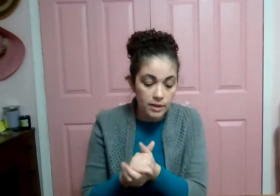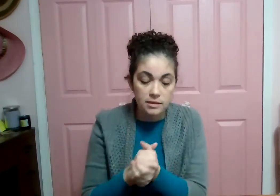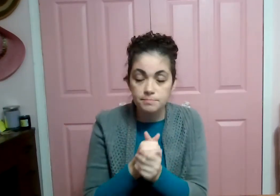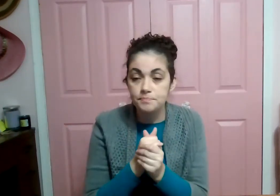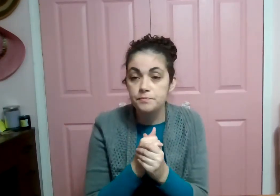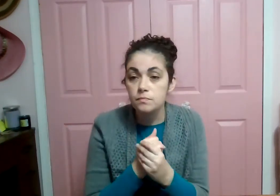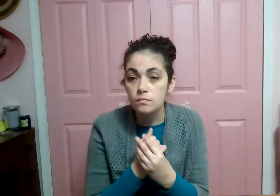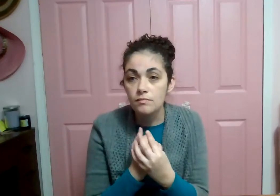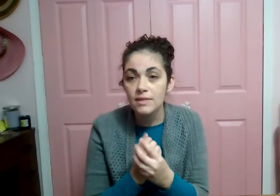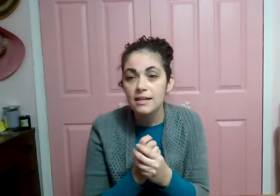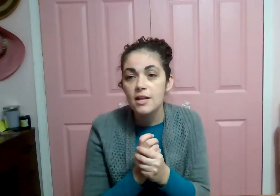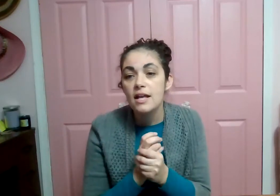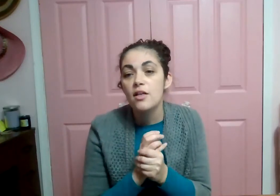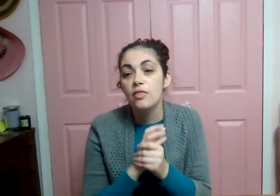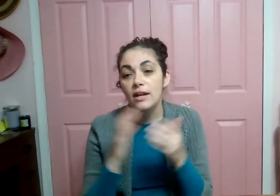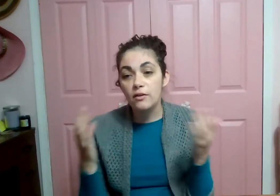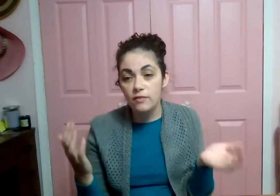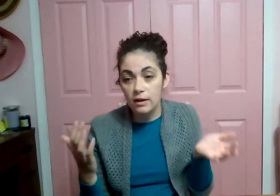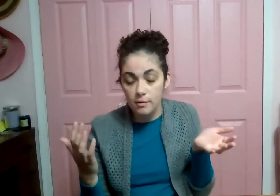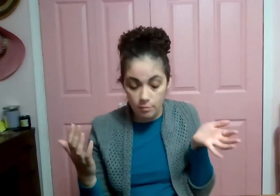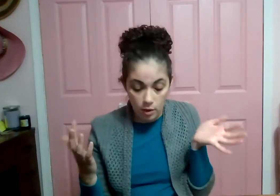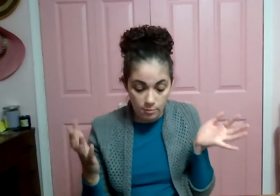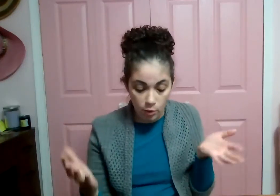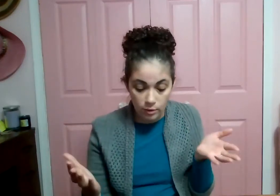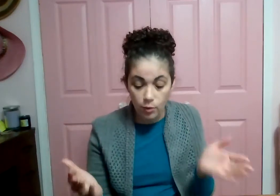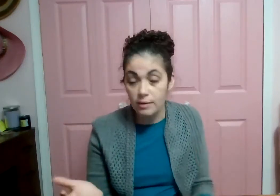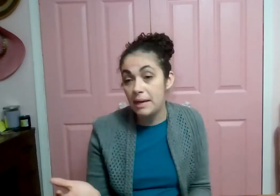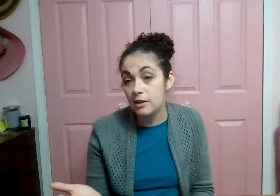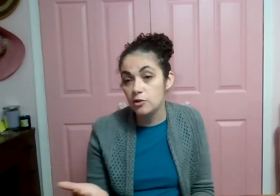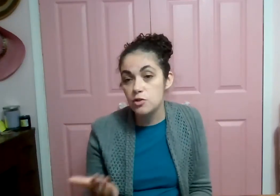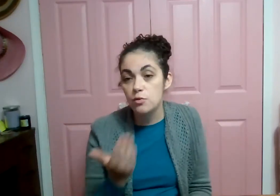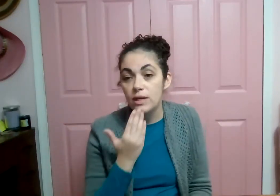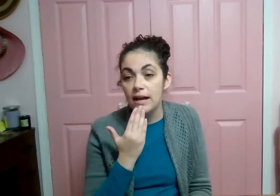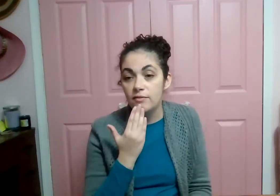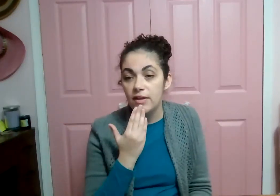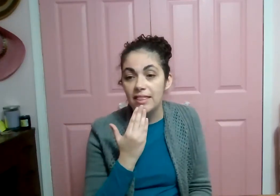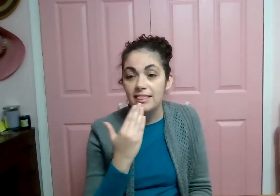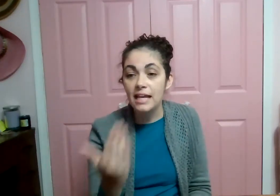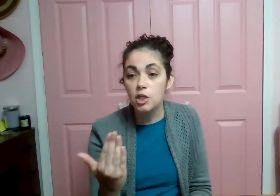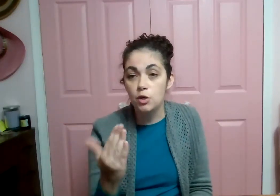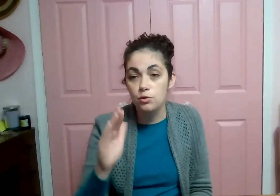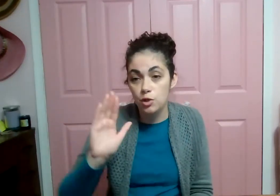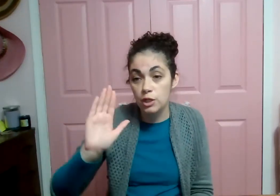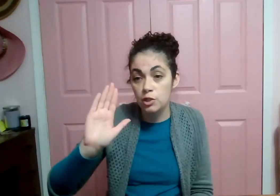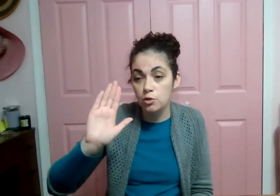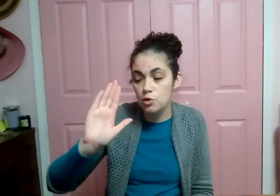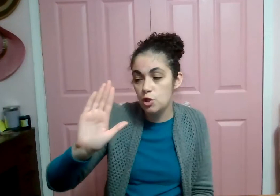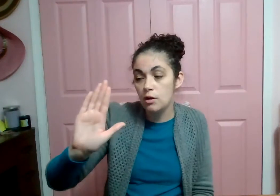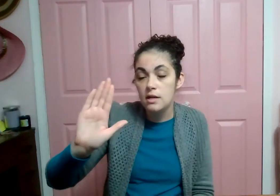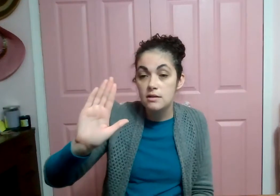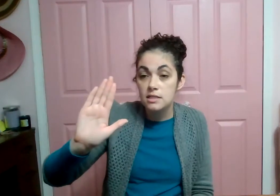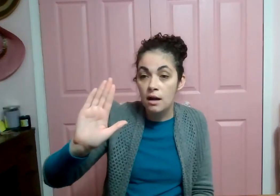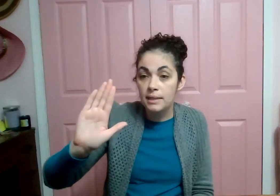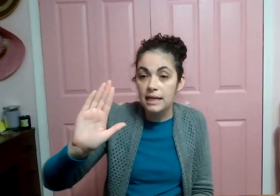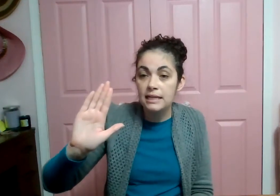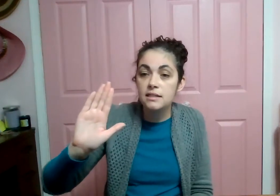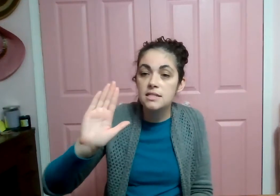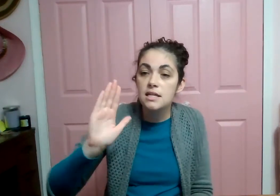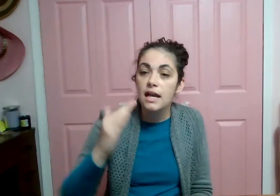with? Then our very important one, manners. We have thank you. You're going to use your dominant hand and